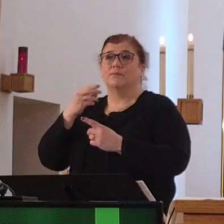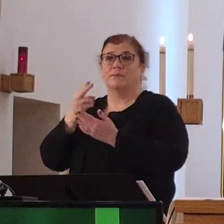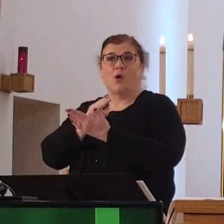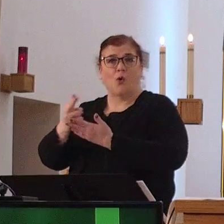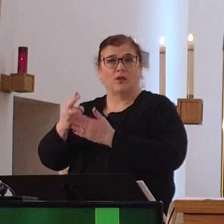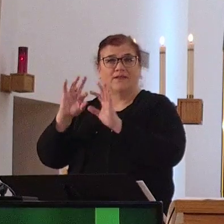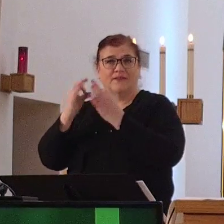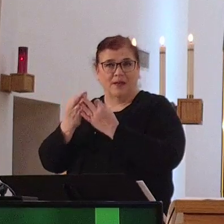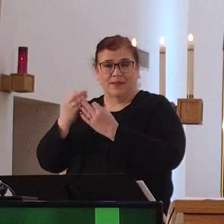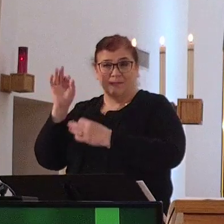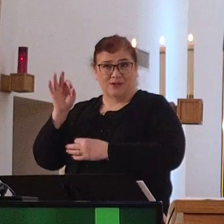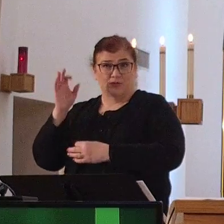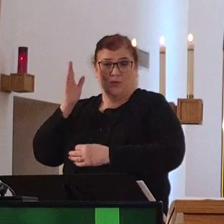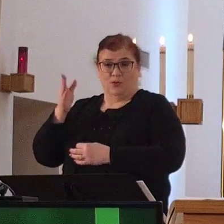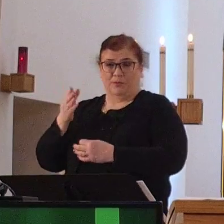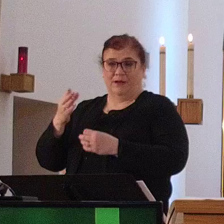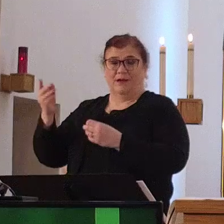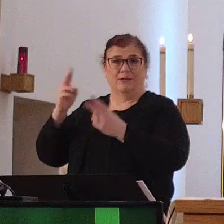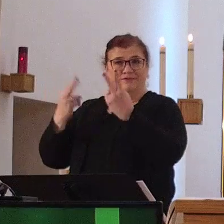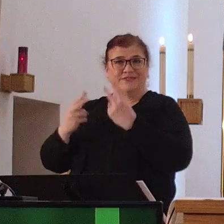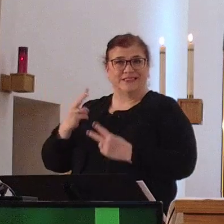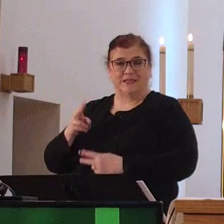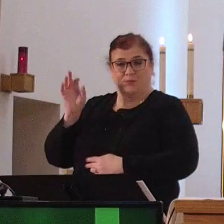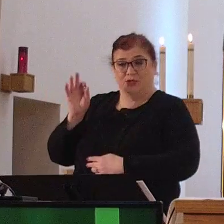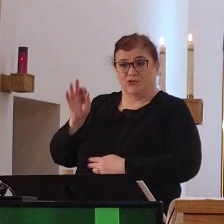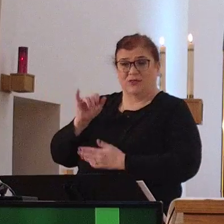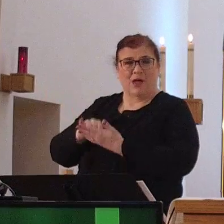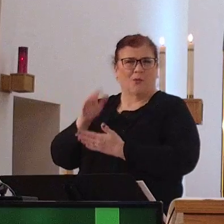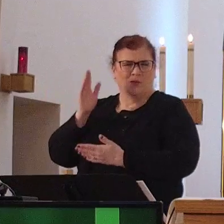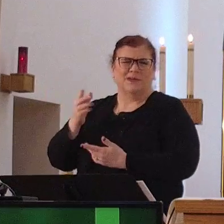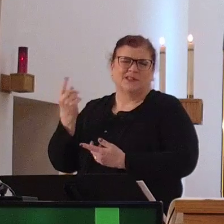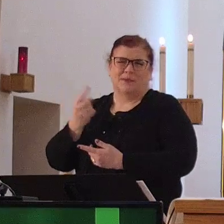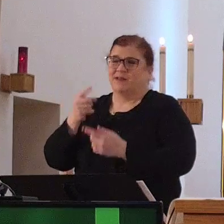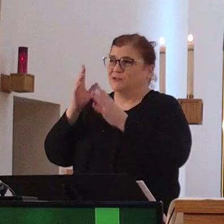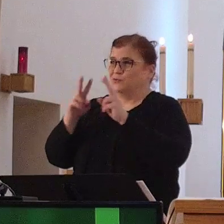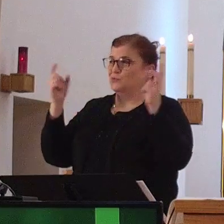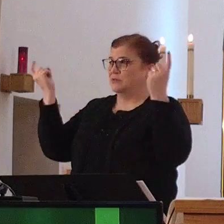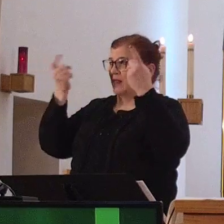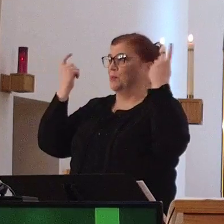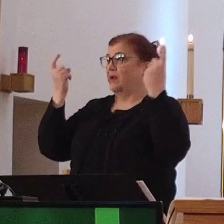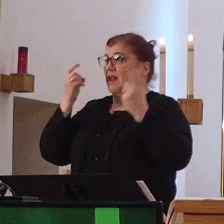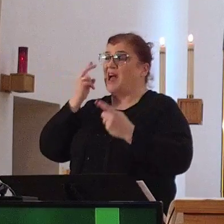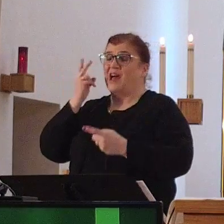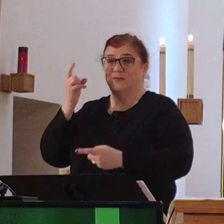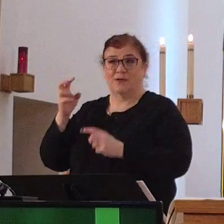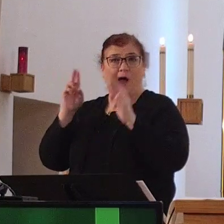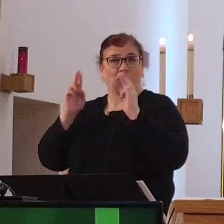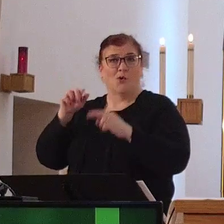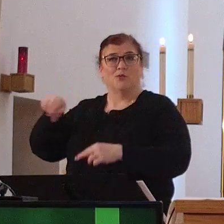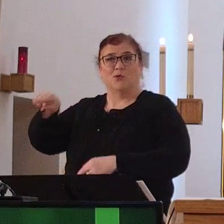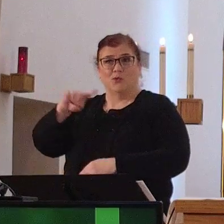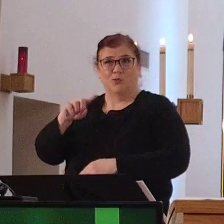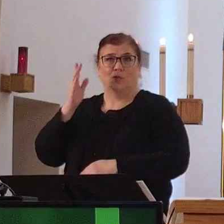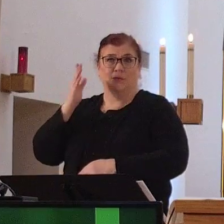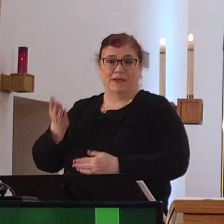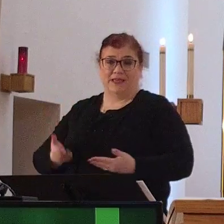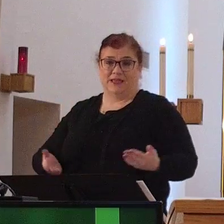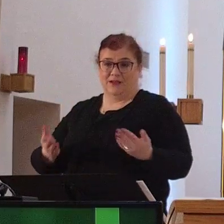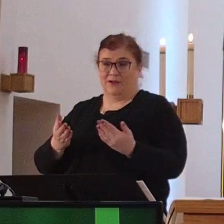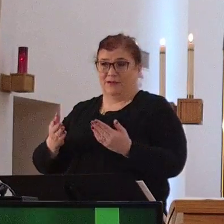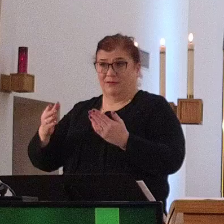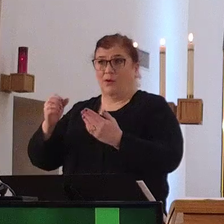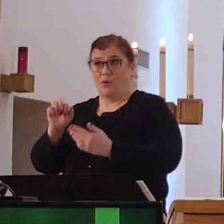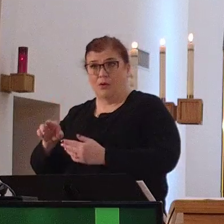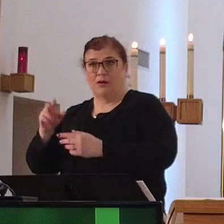going to come and be our guest preacher. And so that will be something to celebrate. I hope that you'll be here in the worship center or